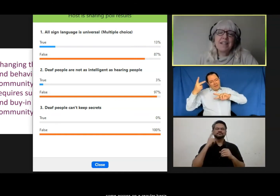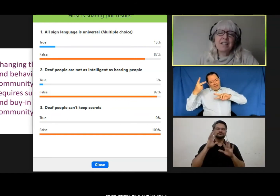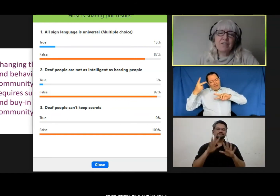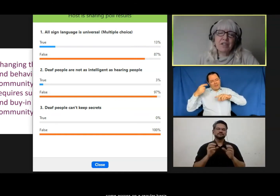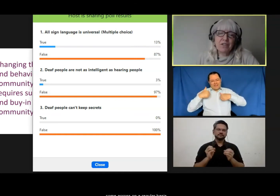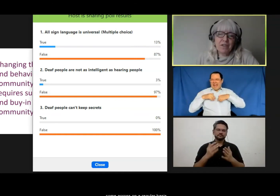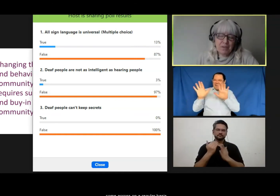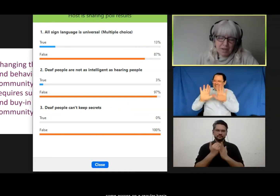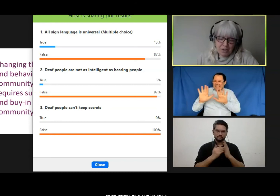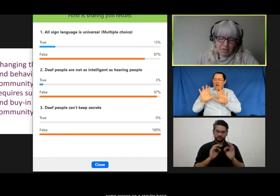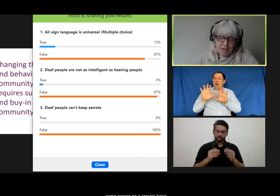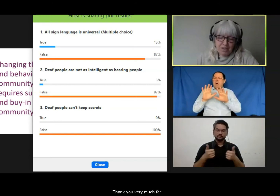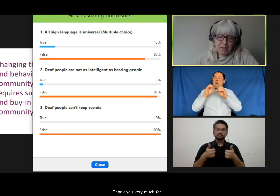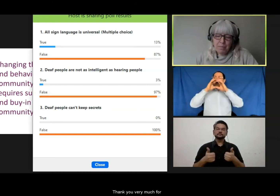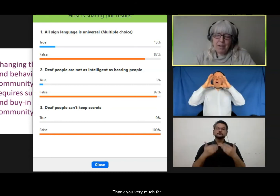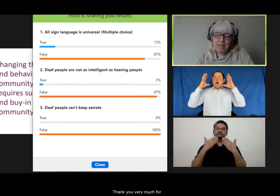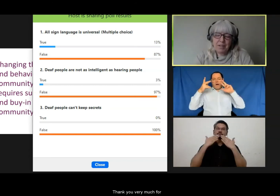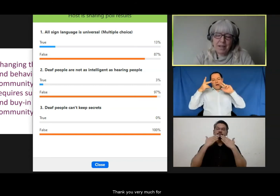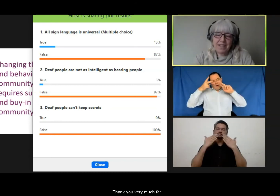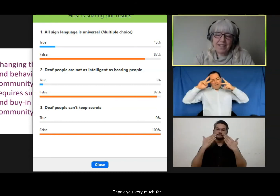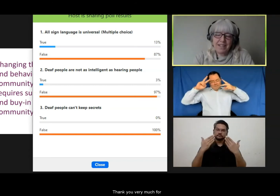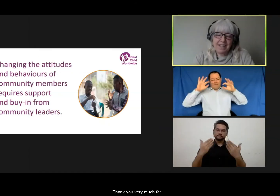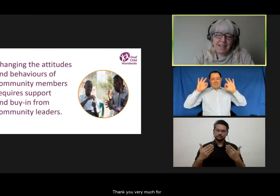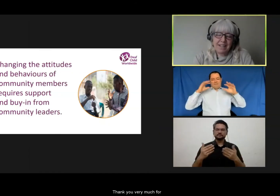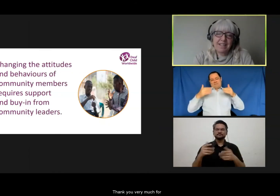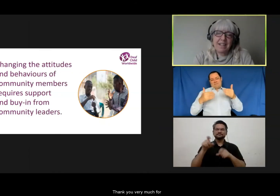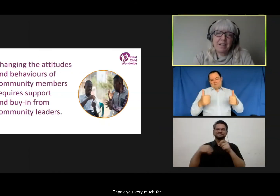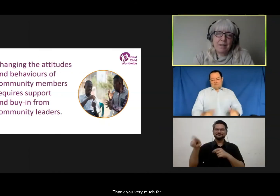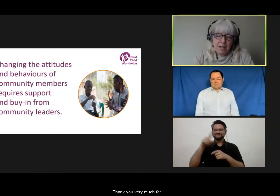basis. So thank you very much for participating